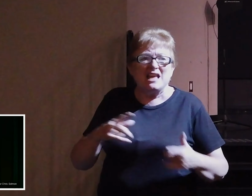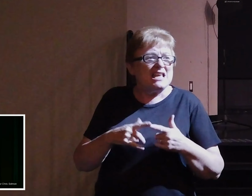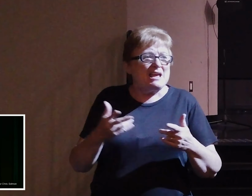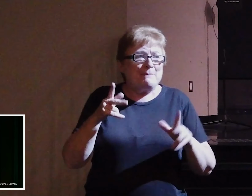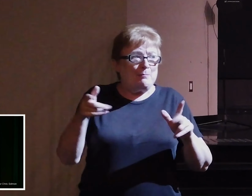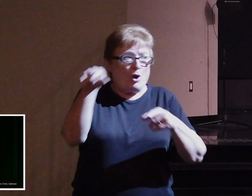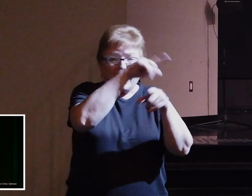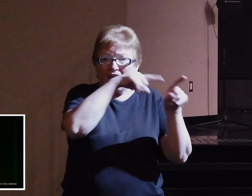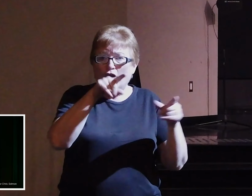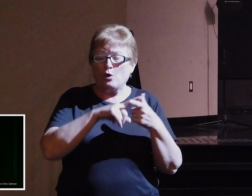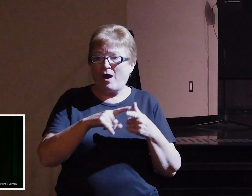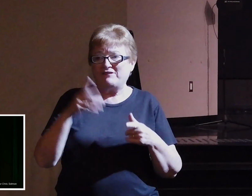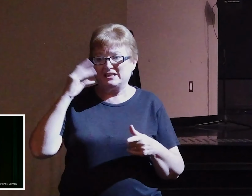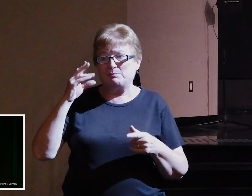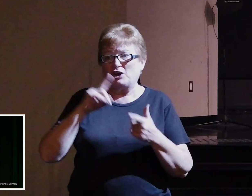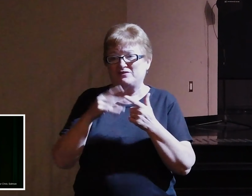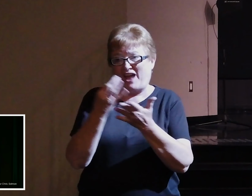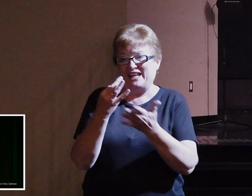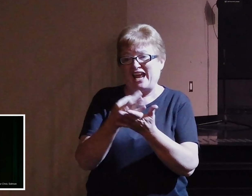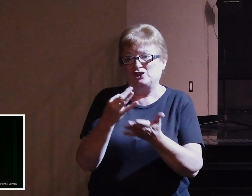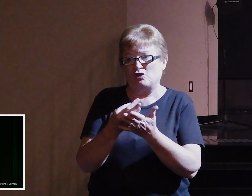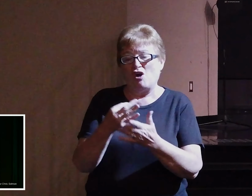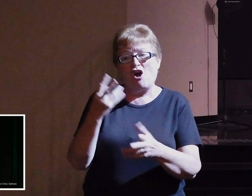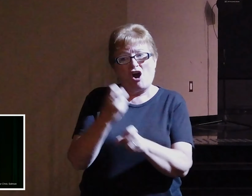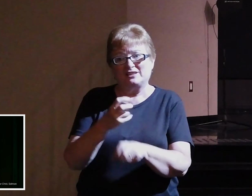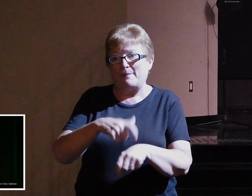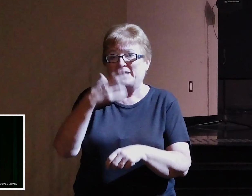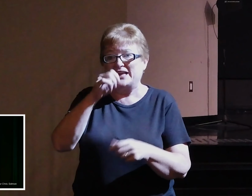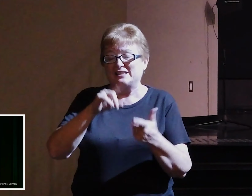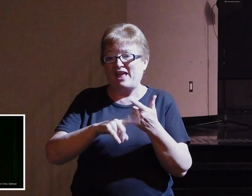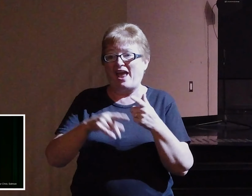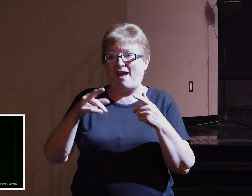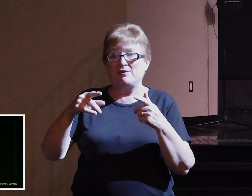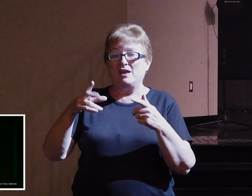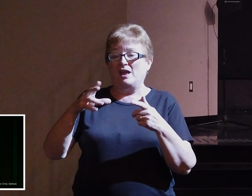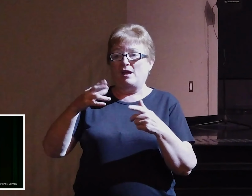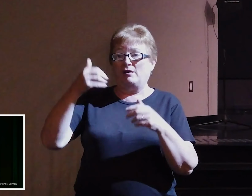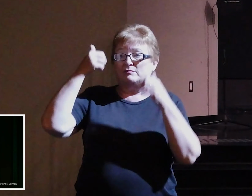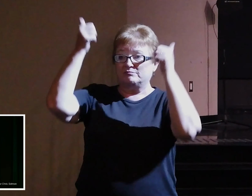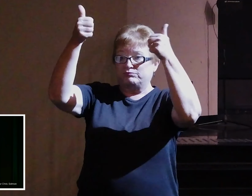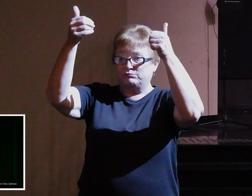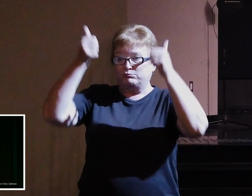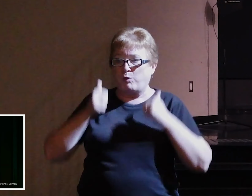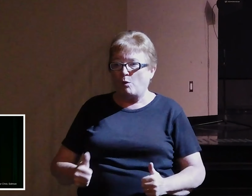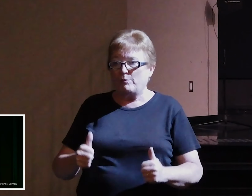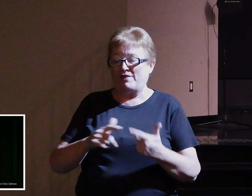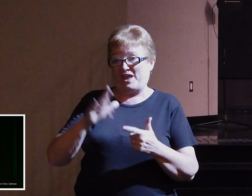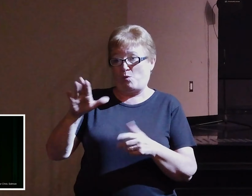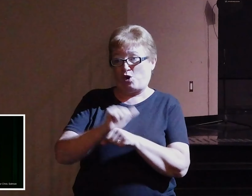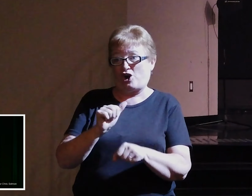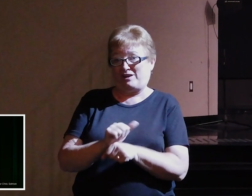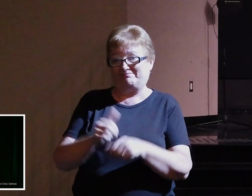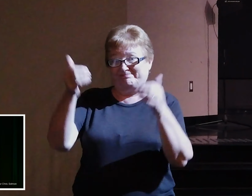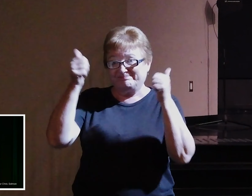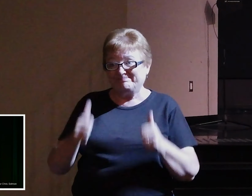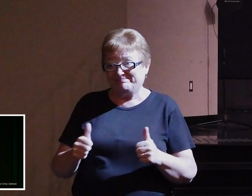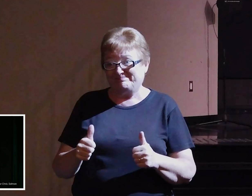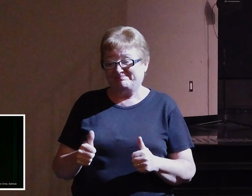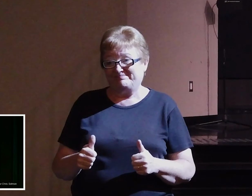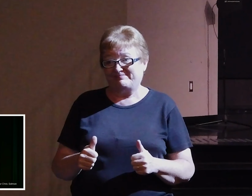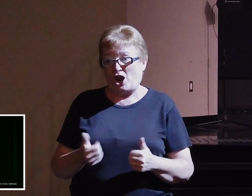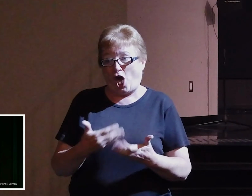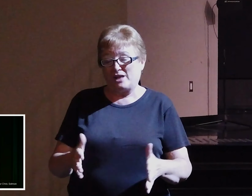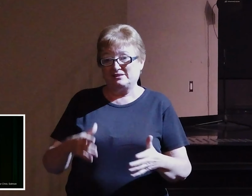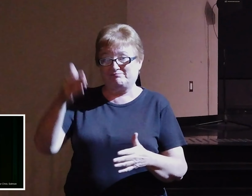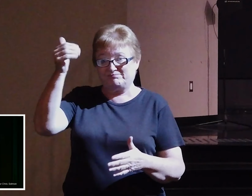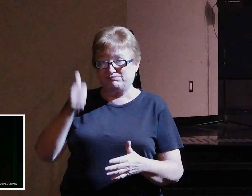experienced financial hardship, that have experienced family tension over their stand for biblical values.